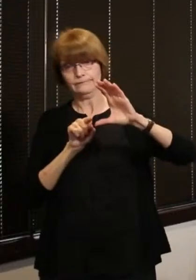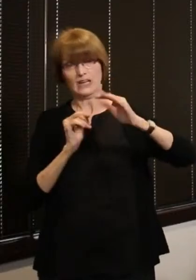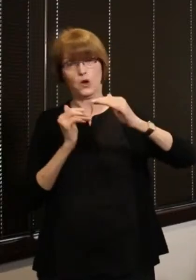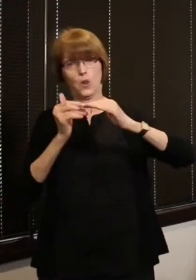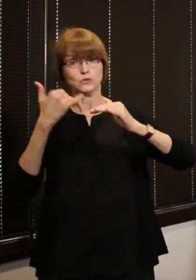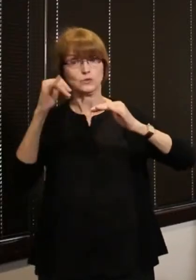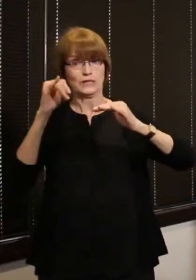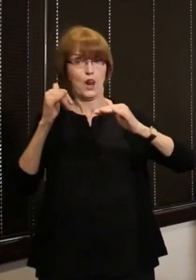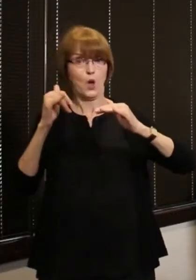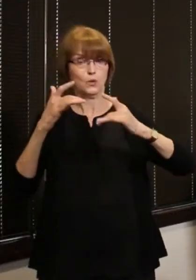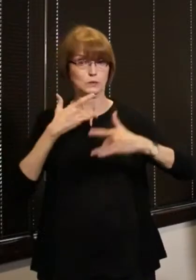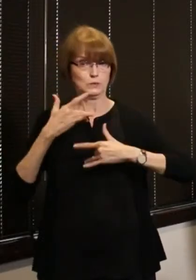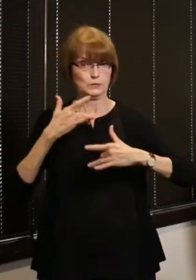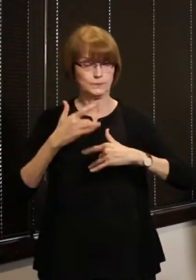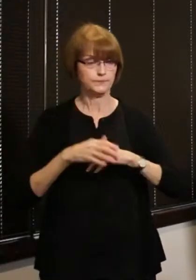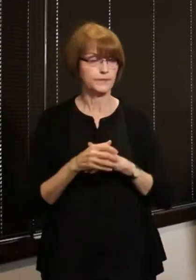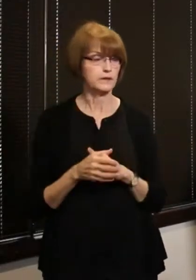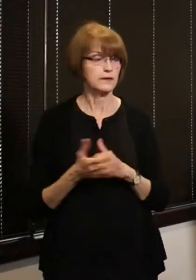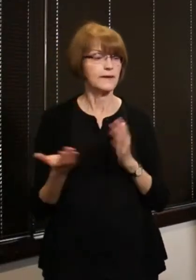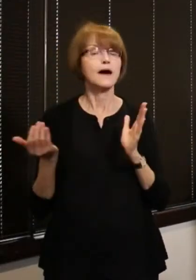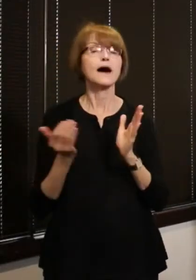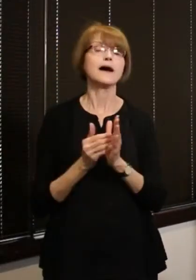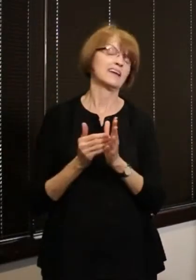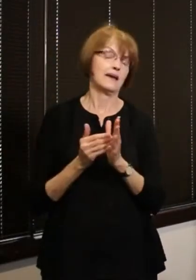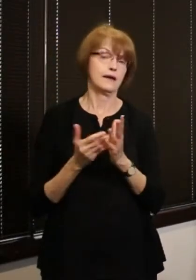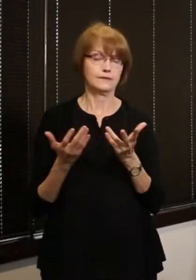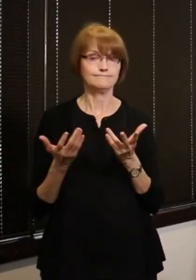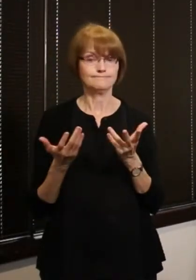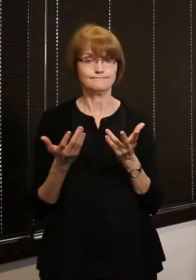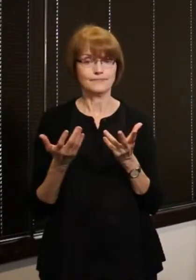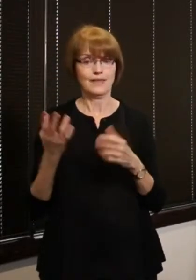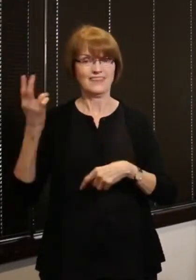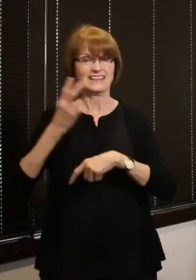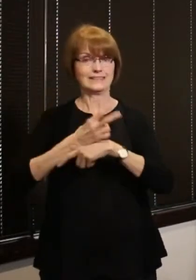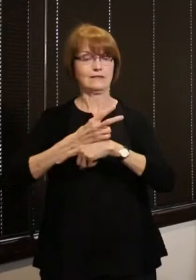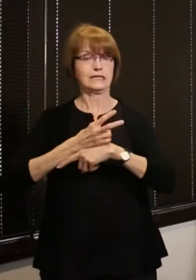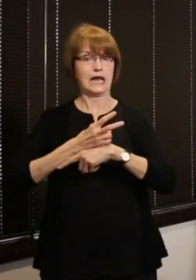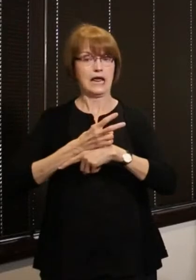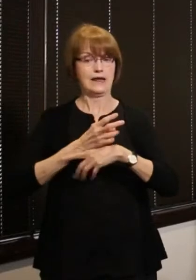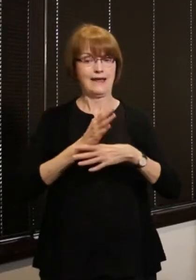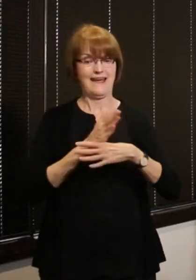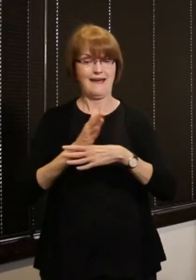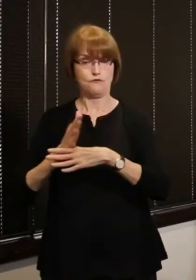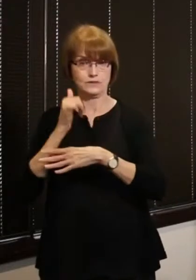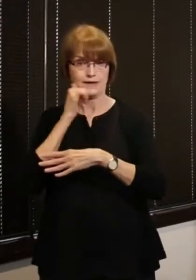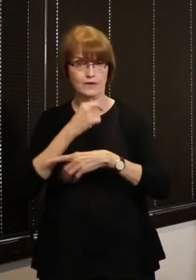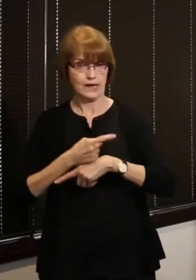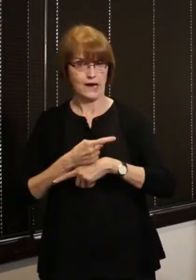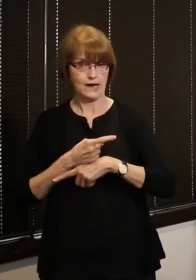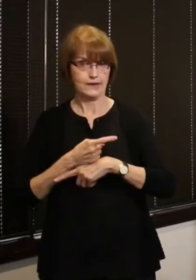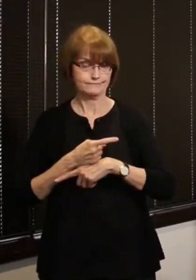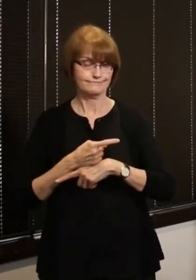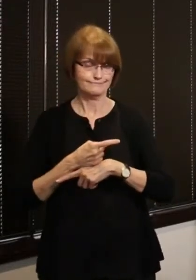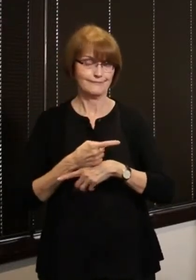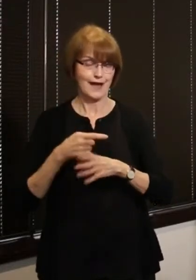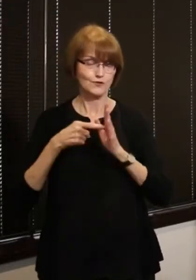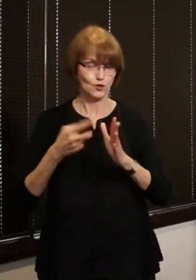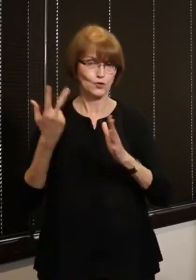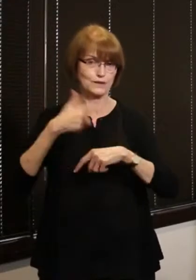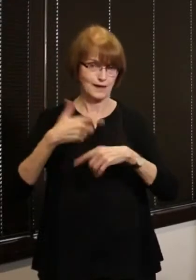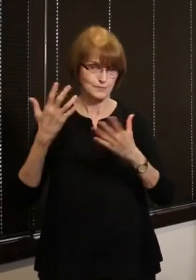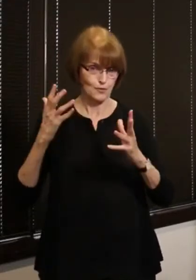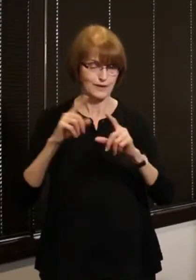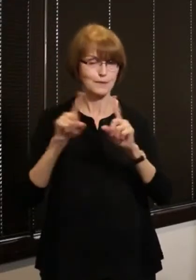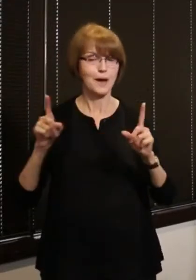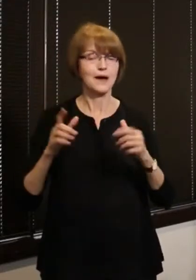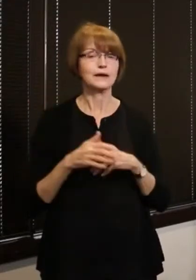And next, again, another representation of our 7-day rolling average. You've now seen this 3 times, but this just